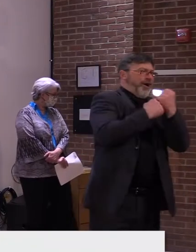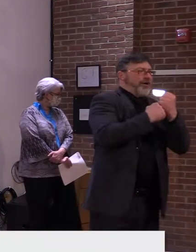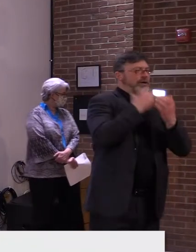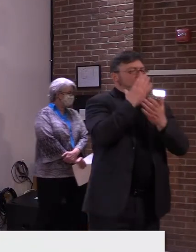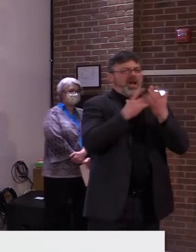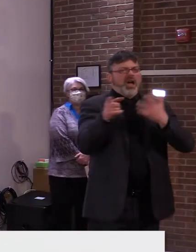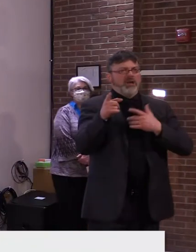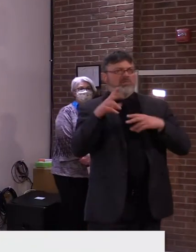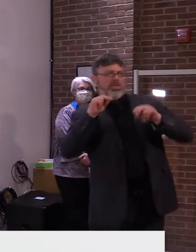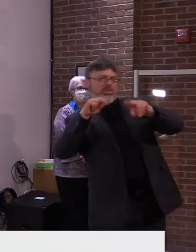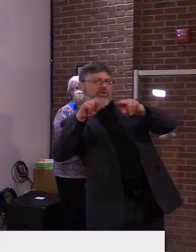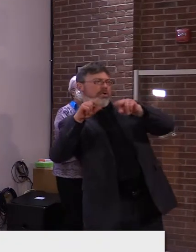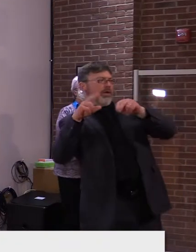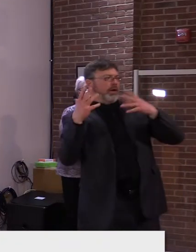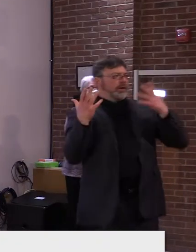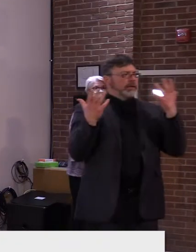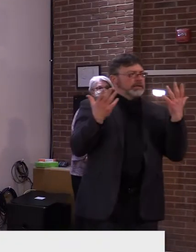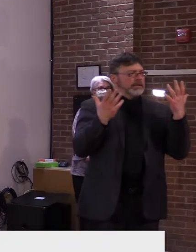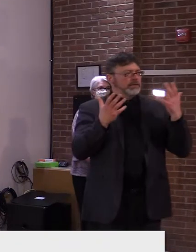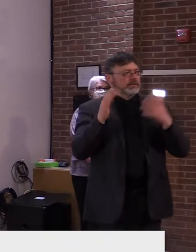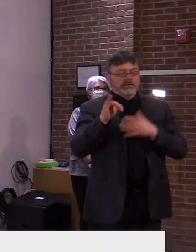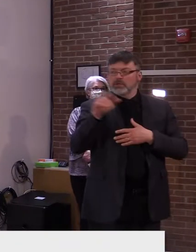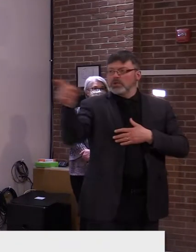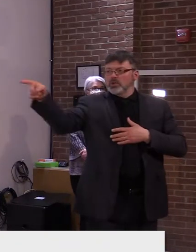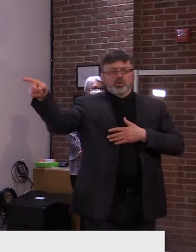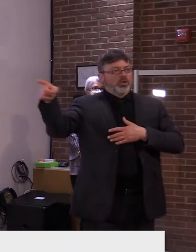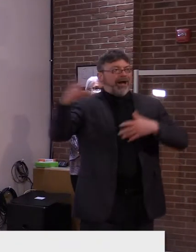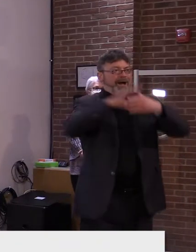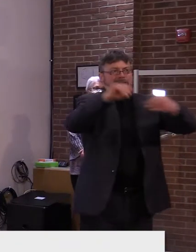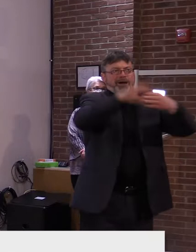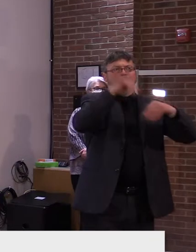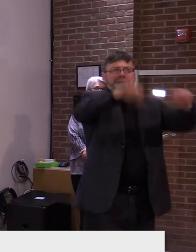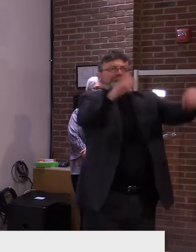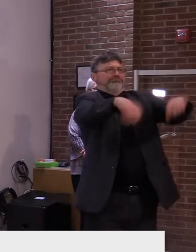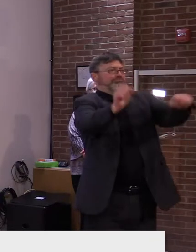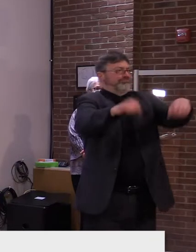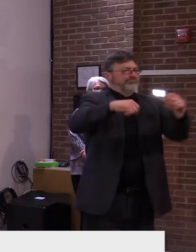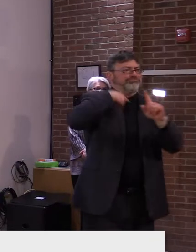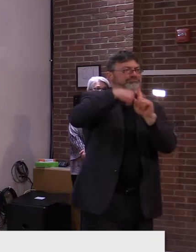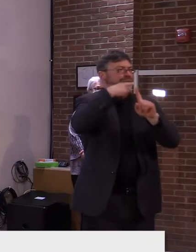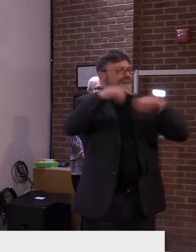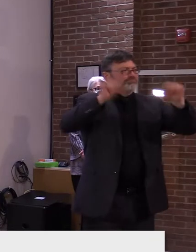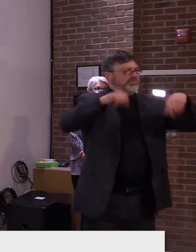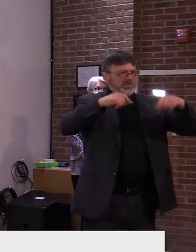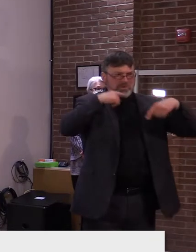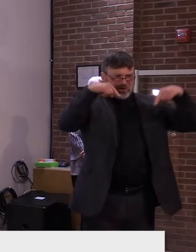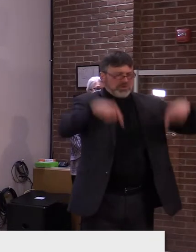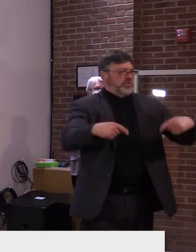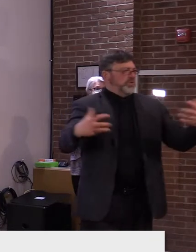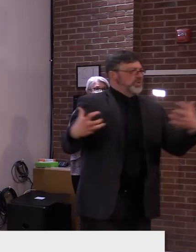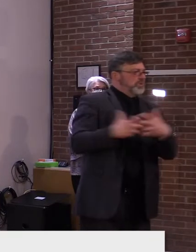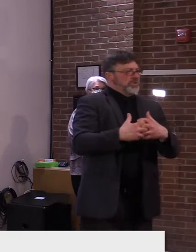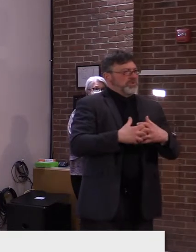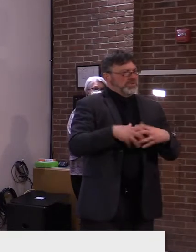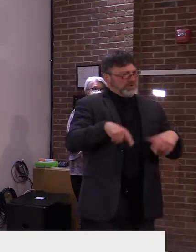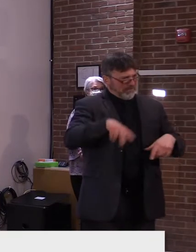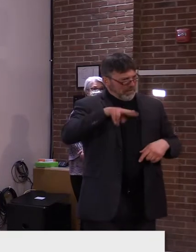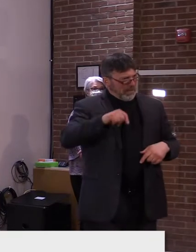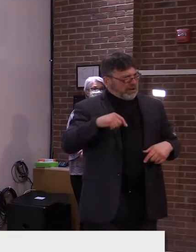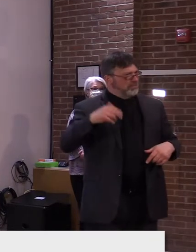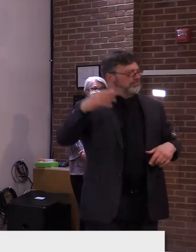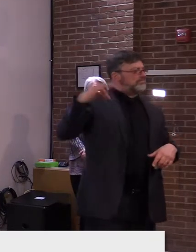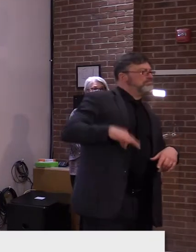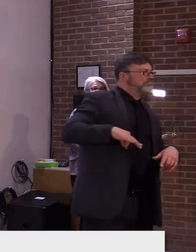optimistic. How optimistic are you seeing our situation here, and how do you convey that to people here in Vermont